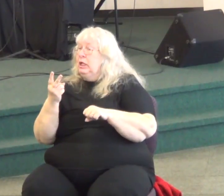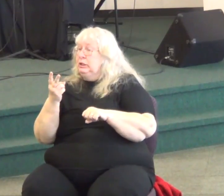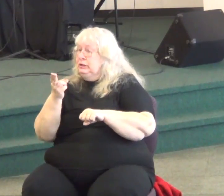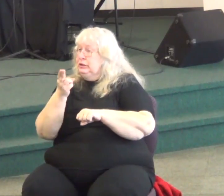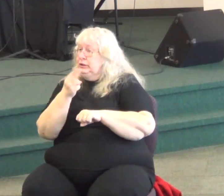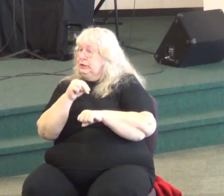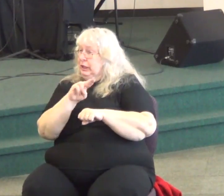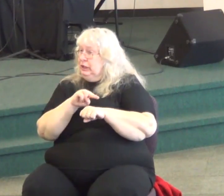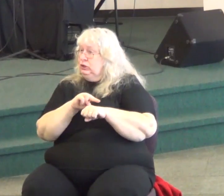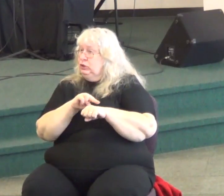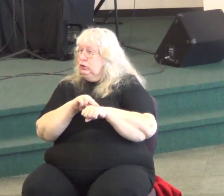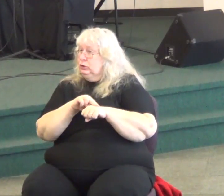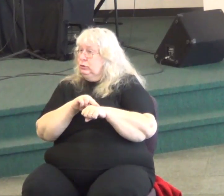paid for, church.